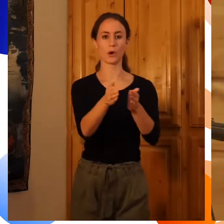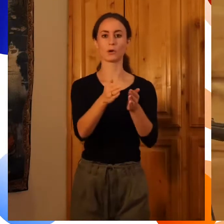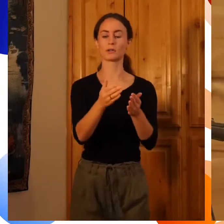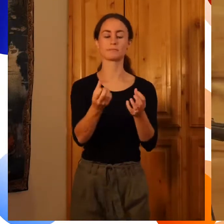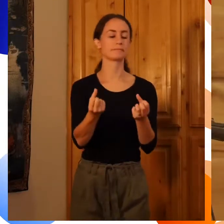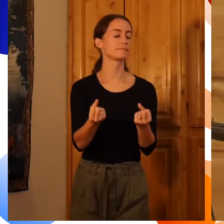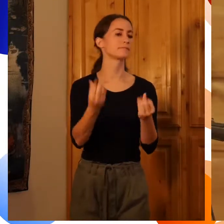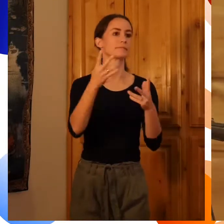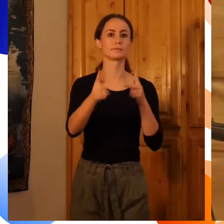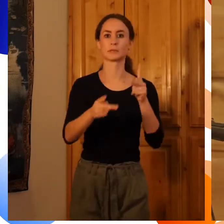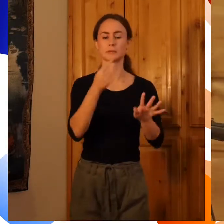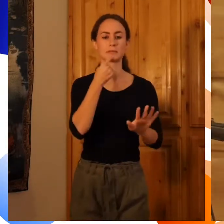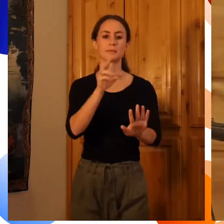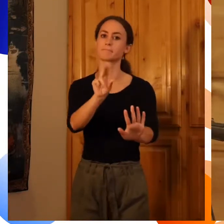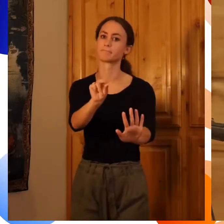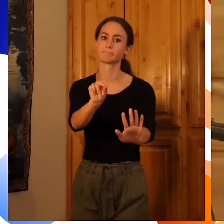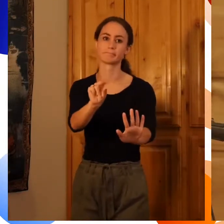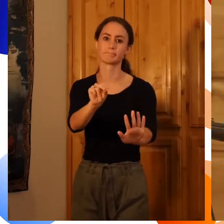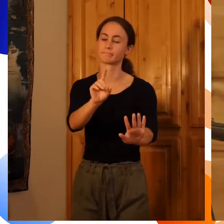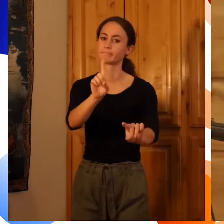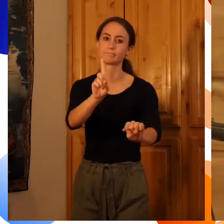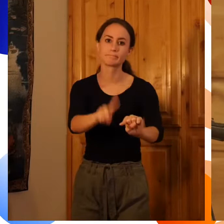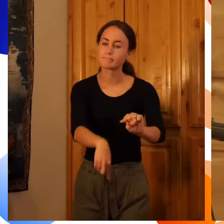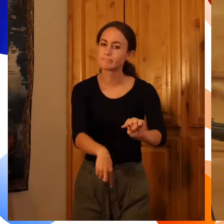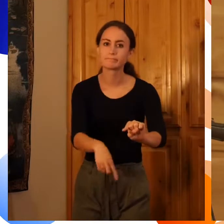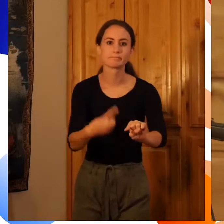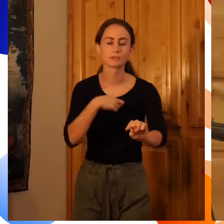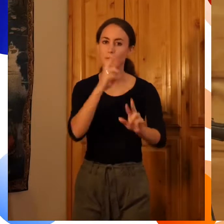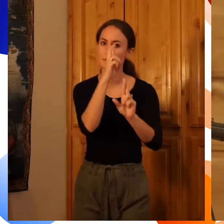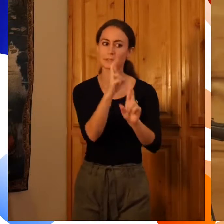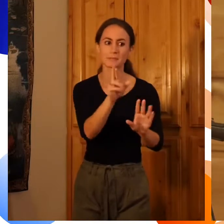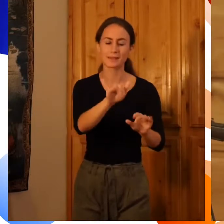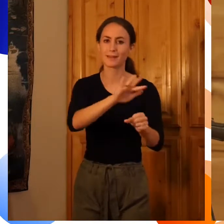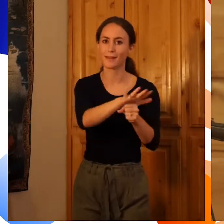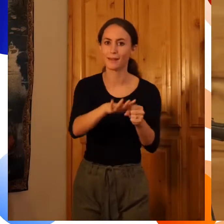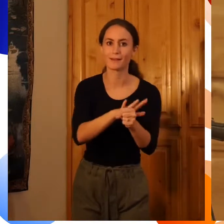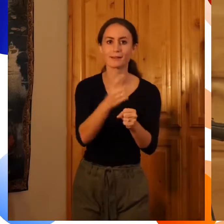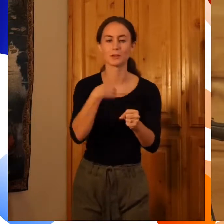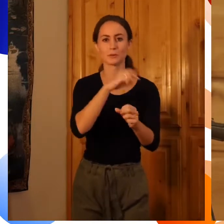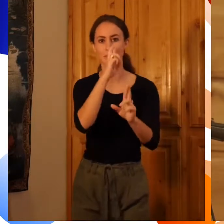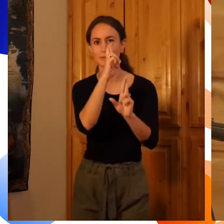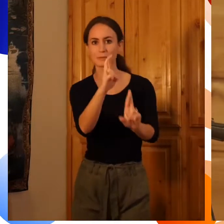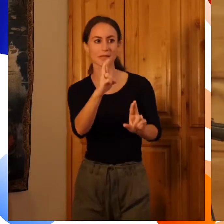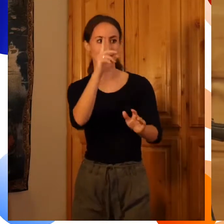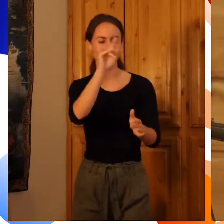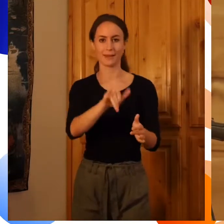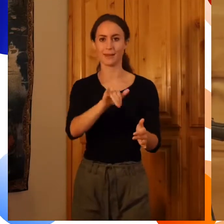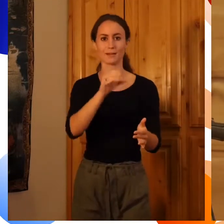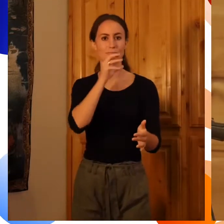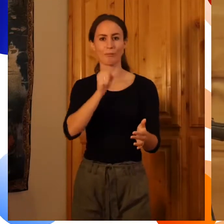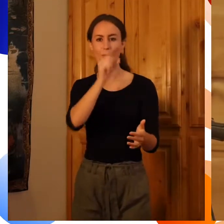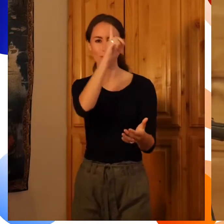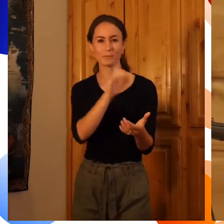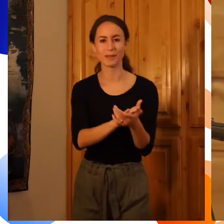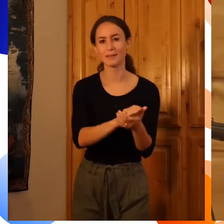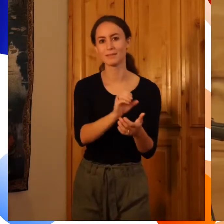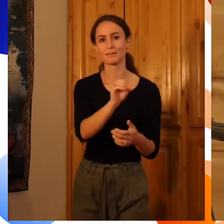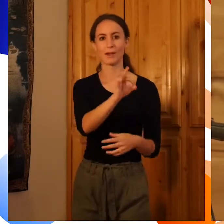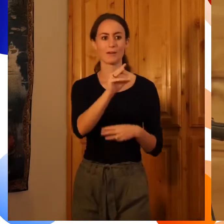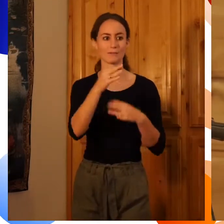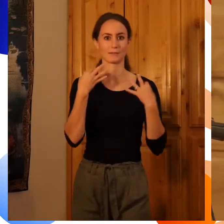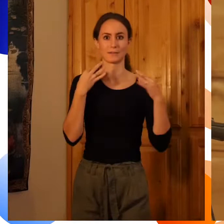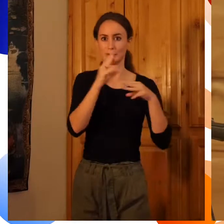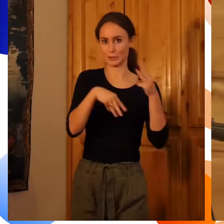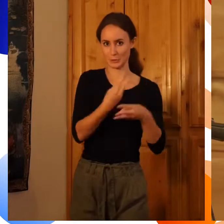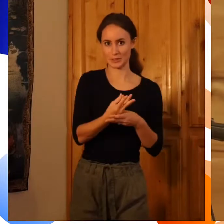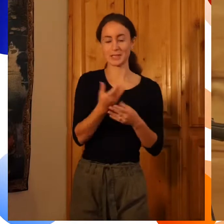from building in force that road. To stop them. They still respect. And they might just say it's a superstition that I do, but it still shows up